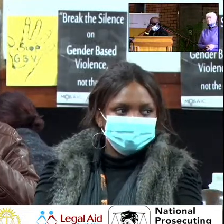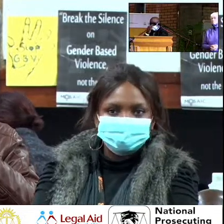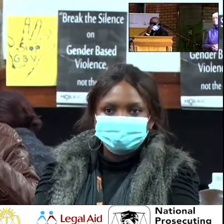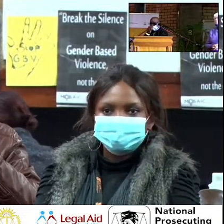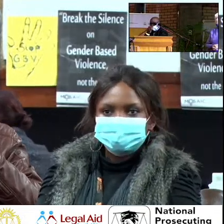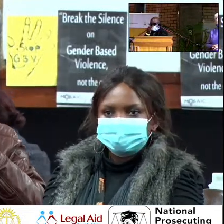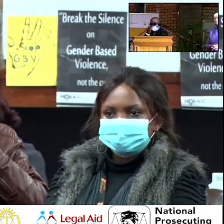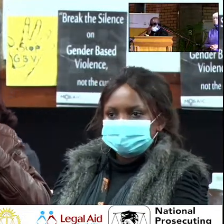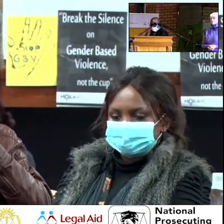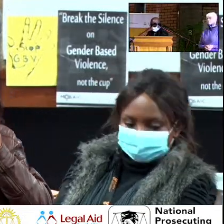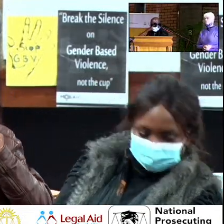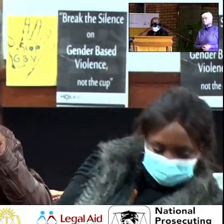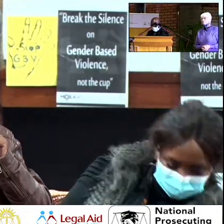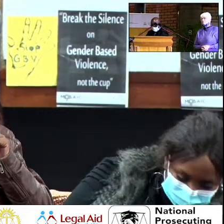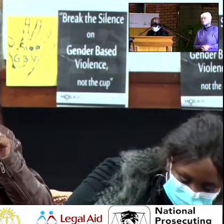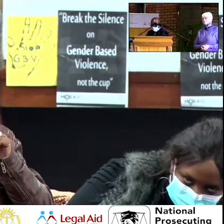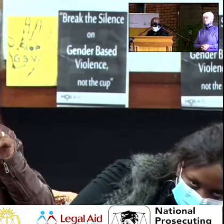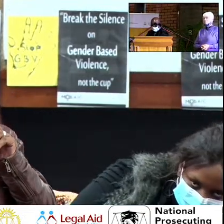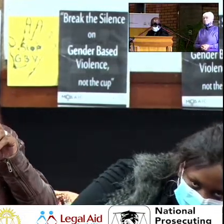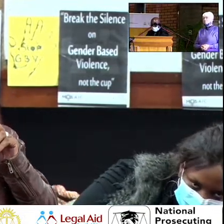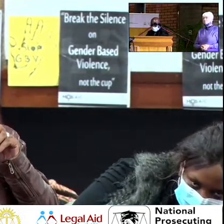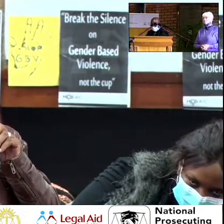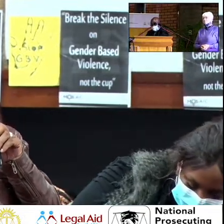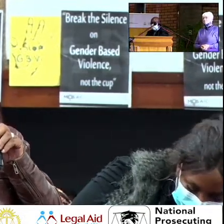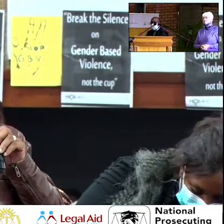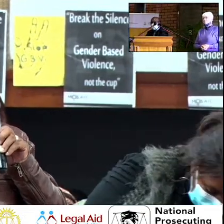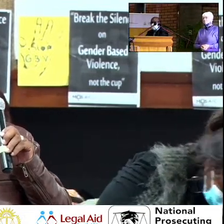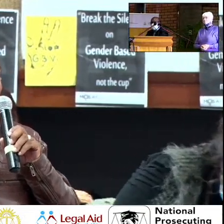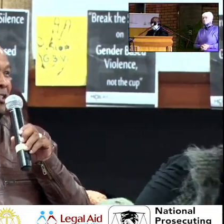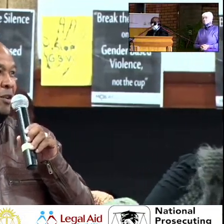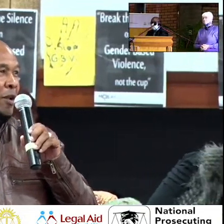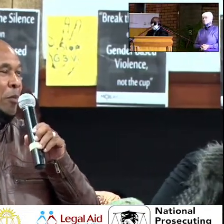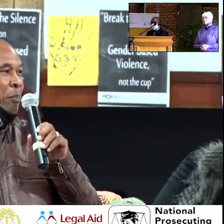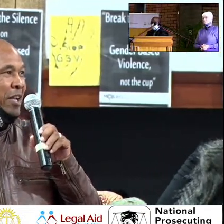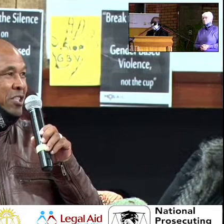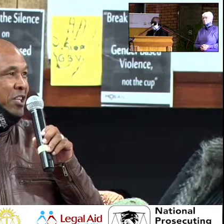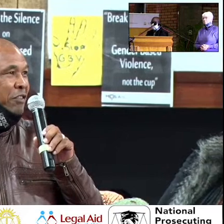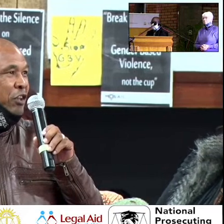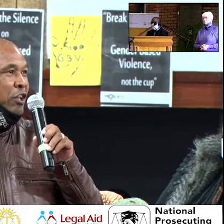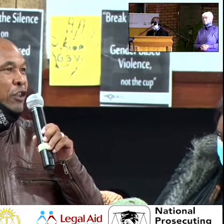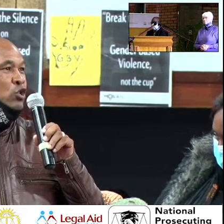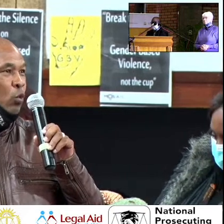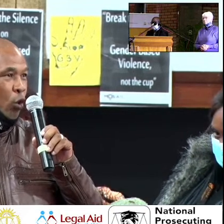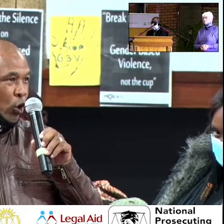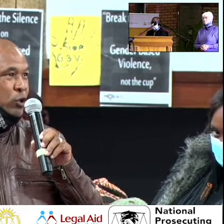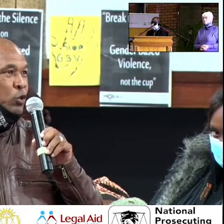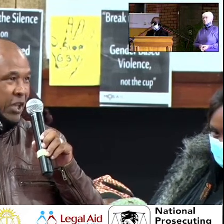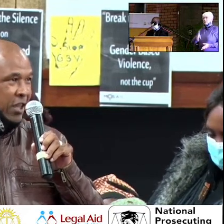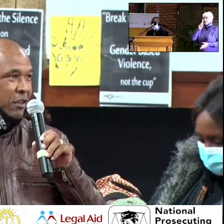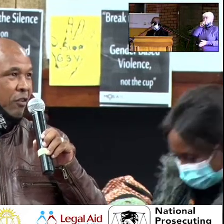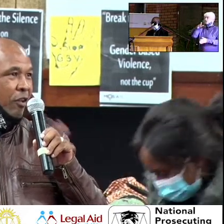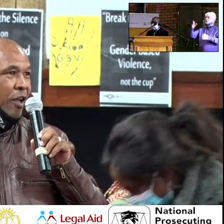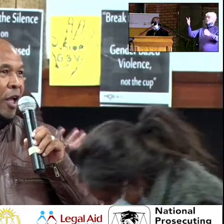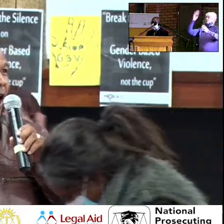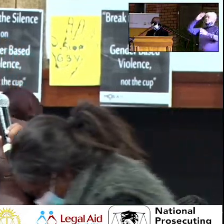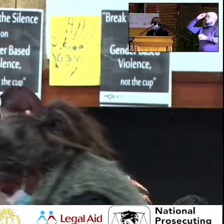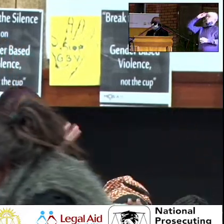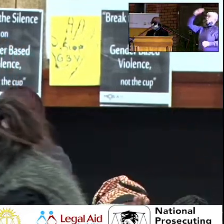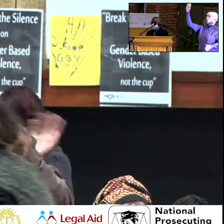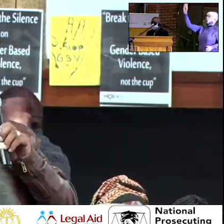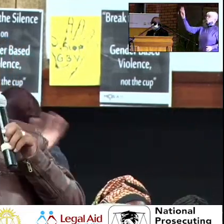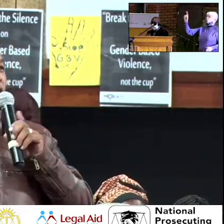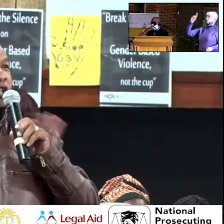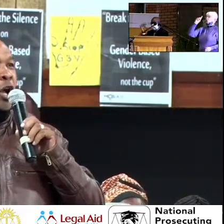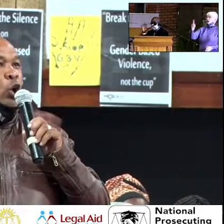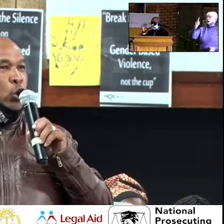First of all, I want to salute all the females present in this world today.